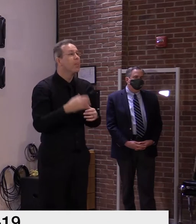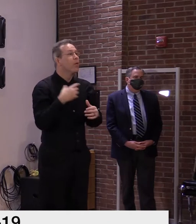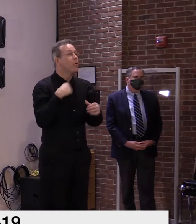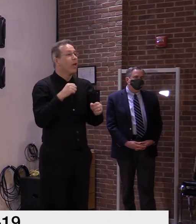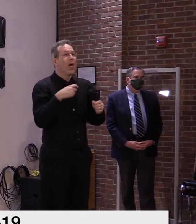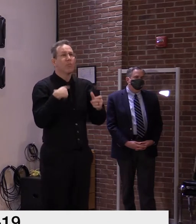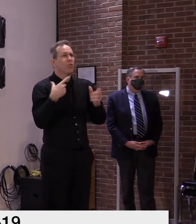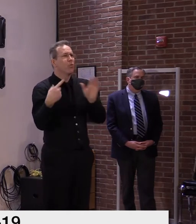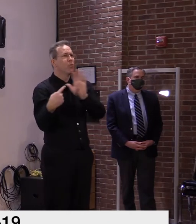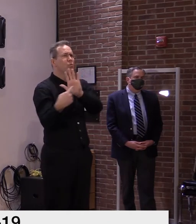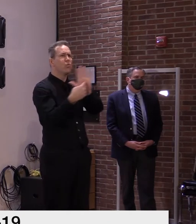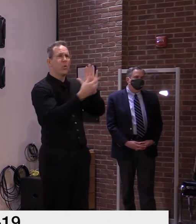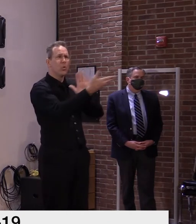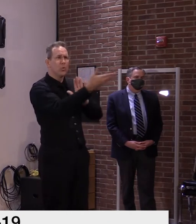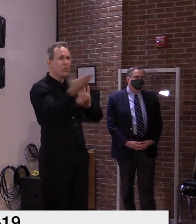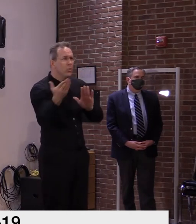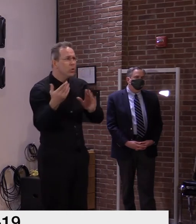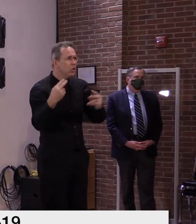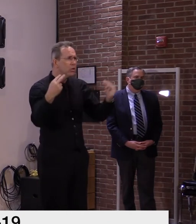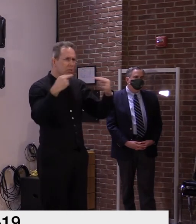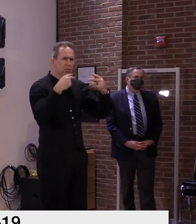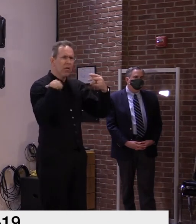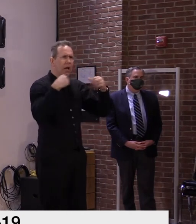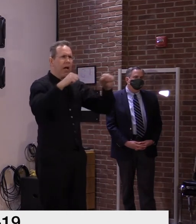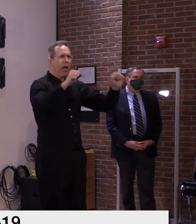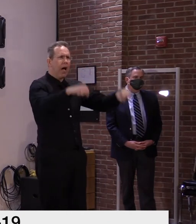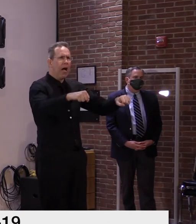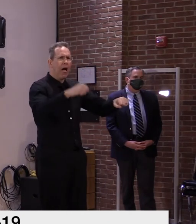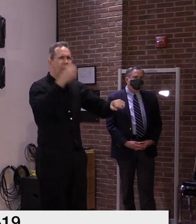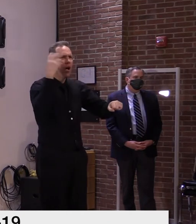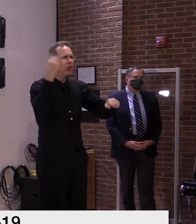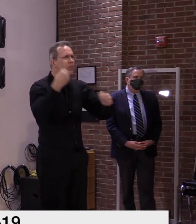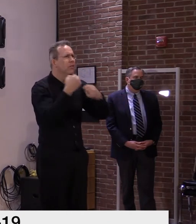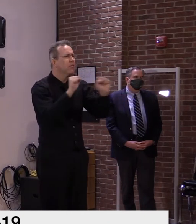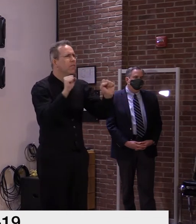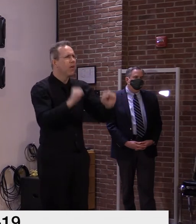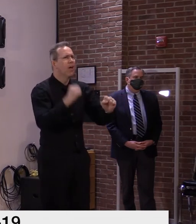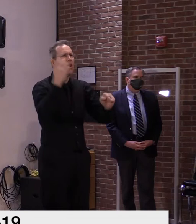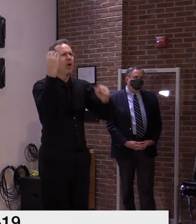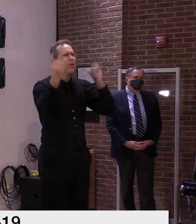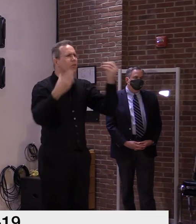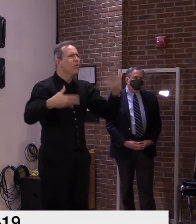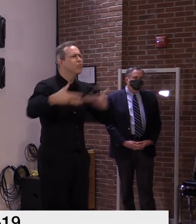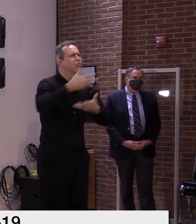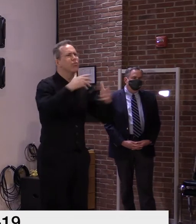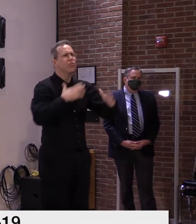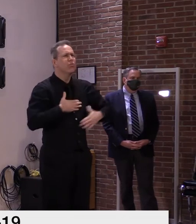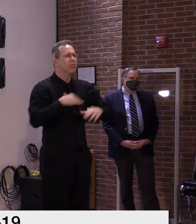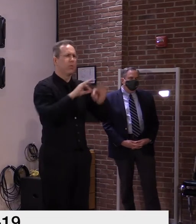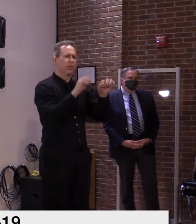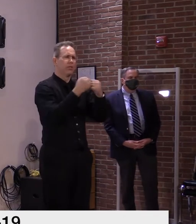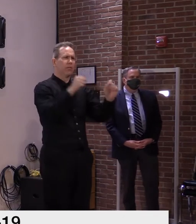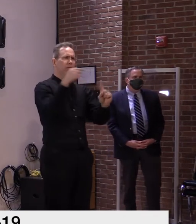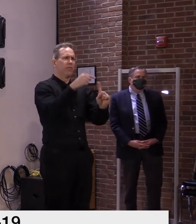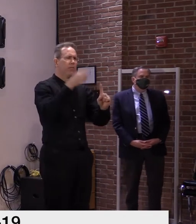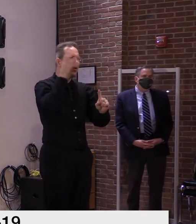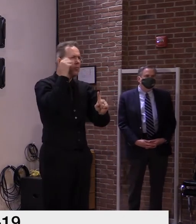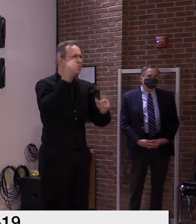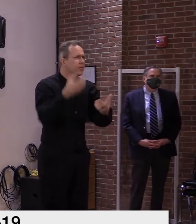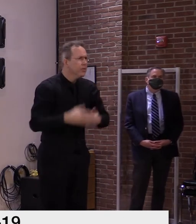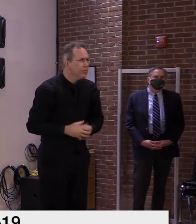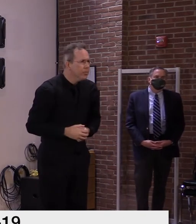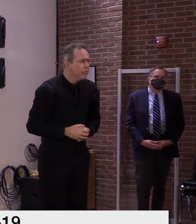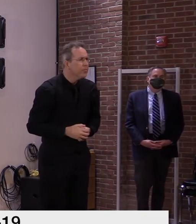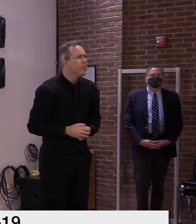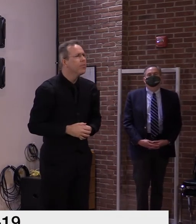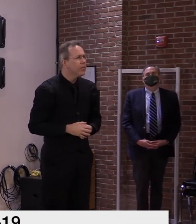outside and still respecting the basic rules, do a lot more than they might have imagined. It's certainly far away from